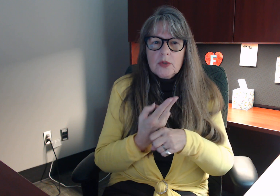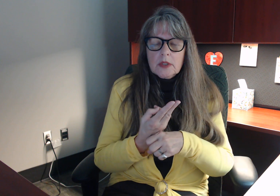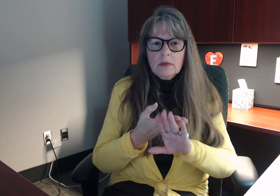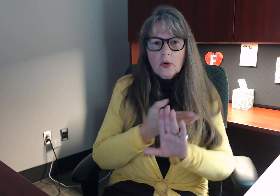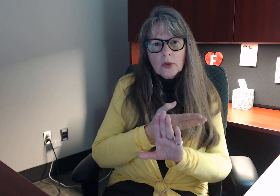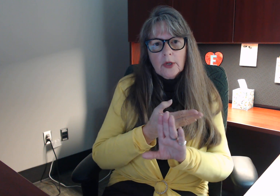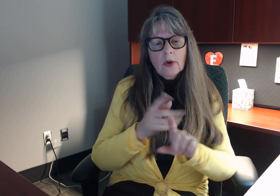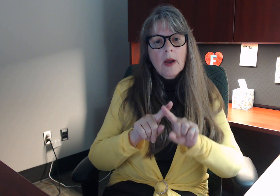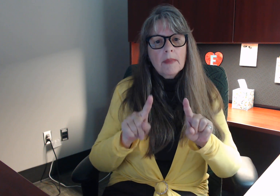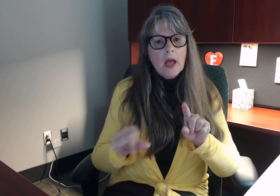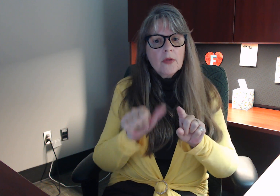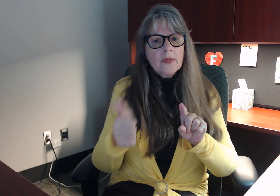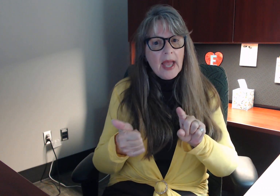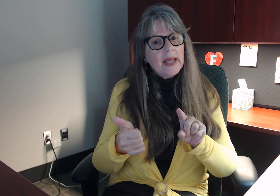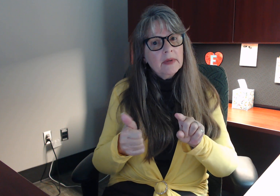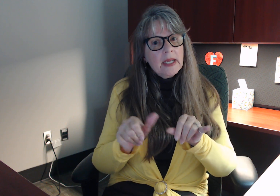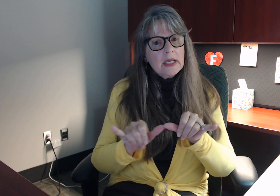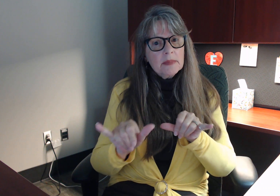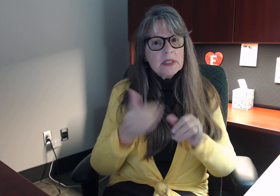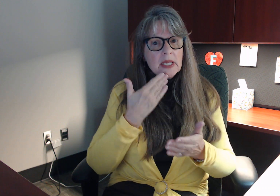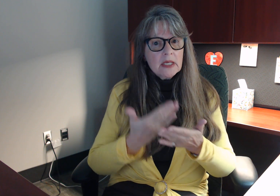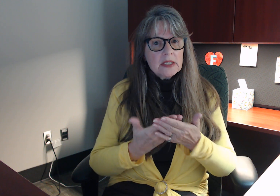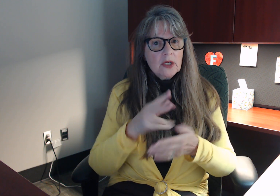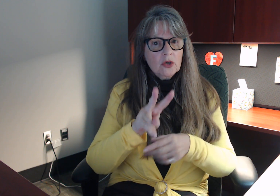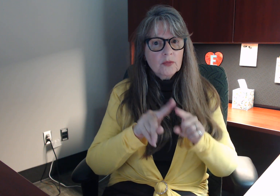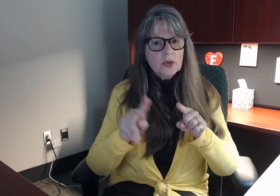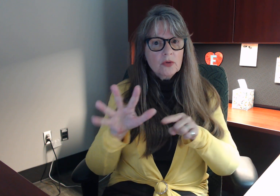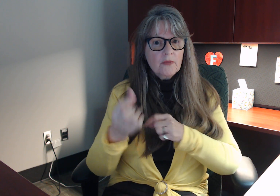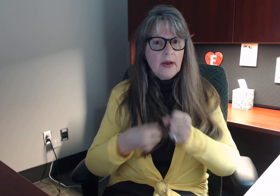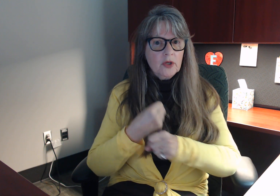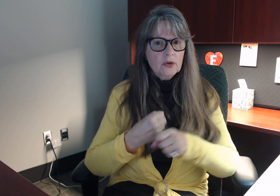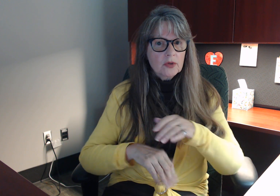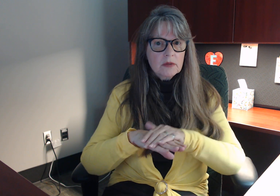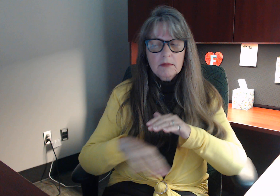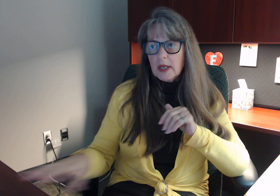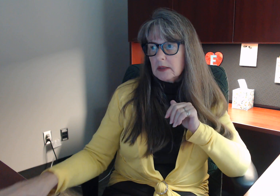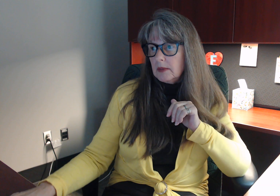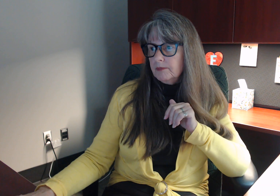it earlier. But other than that, it can stay good from 2 to 5 years maximum.